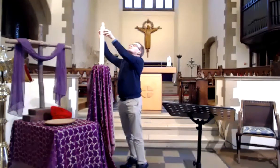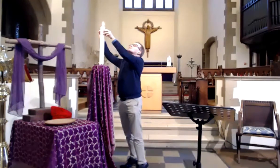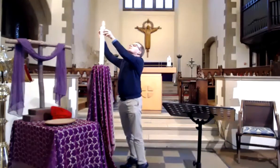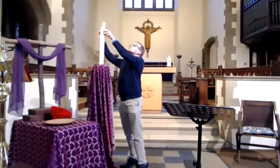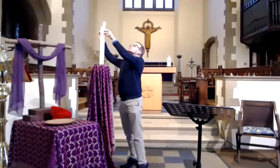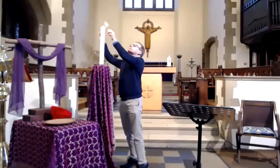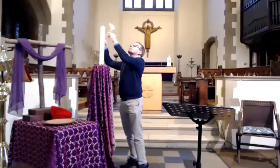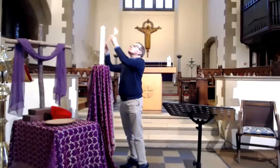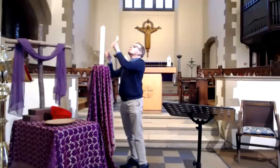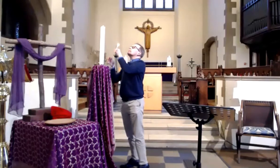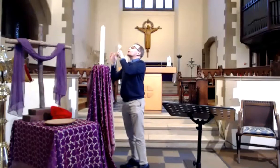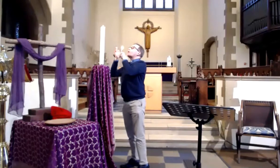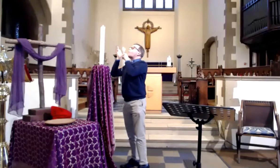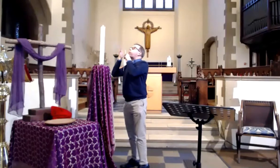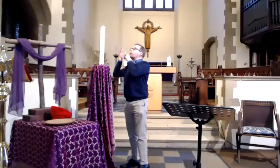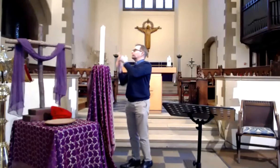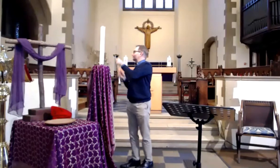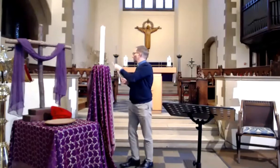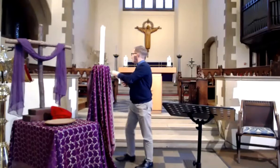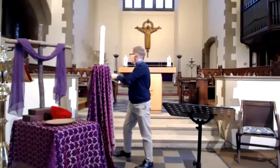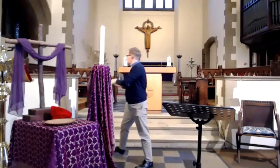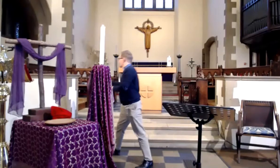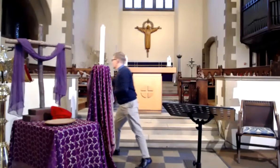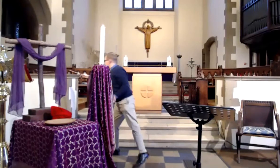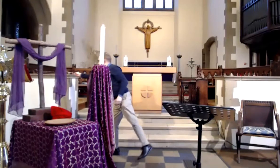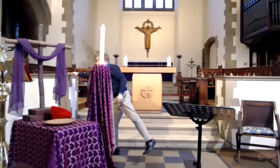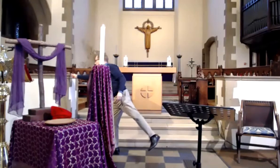Just reach. There you go.